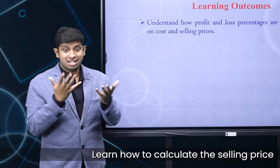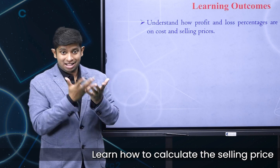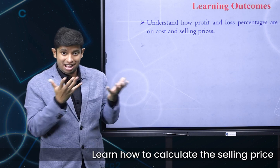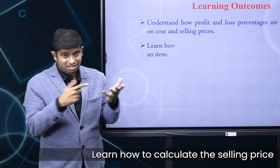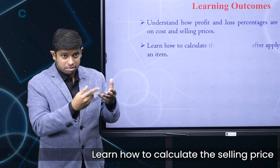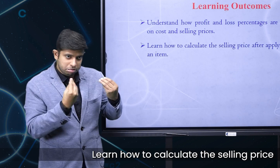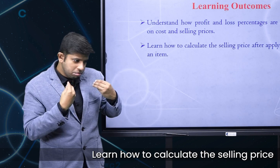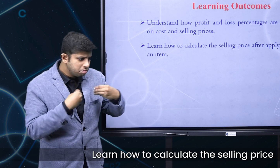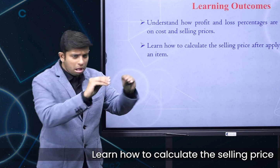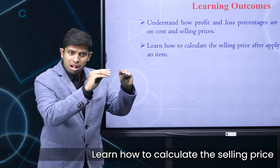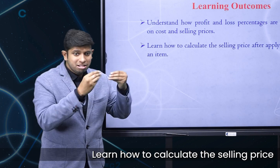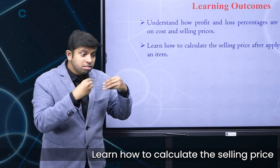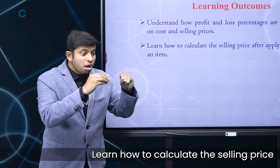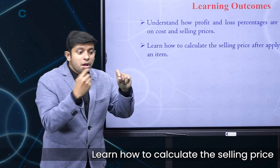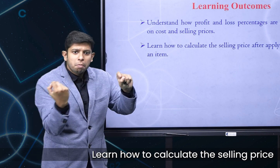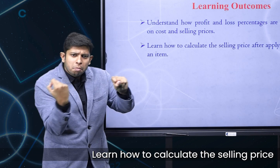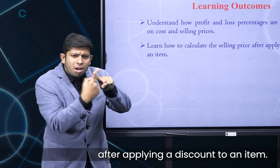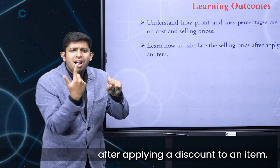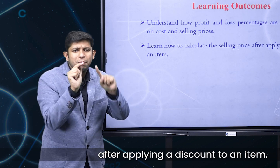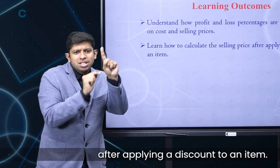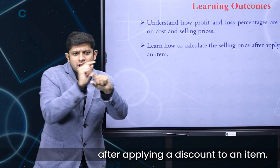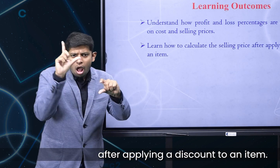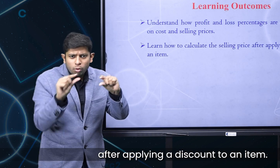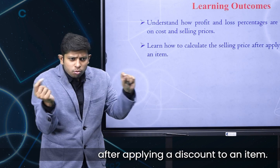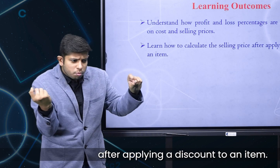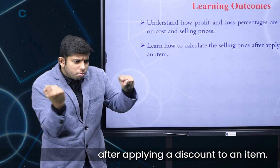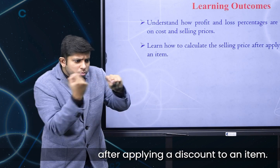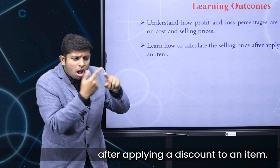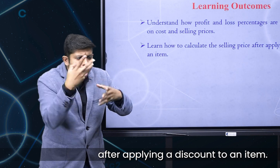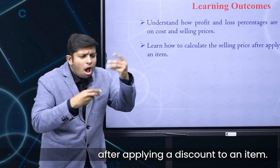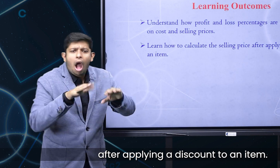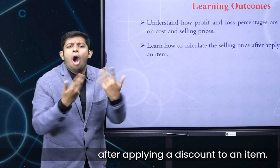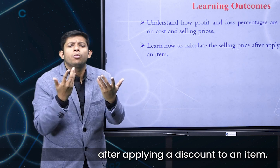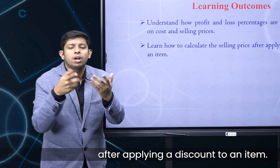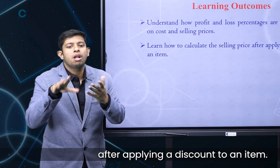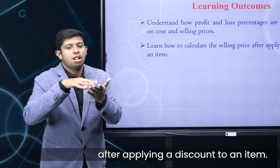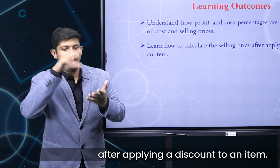Learn how to calculate the selling price after applying a discount to an item.